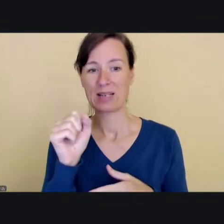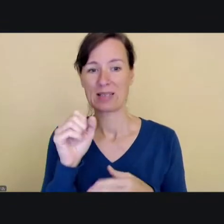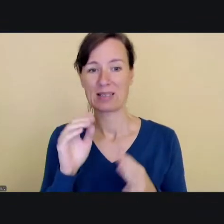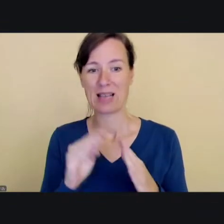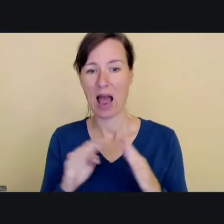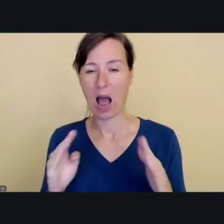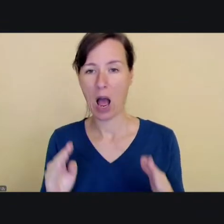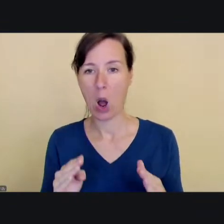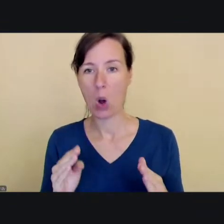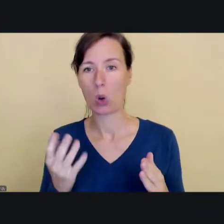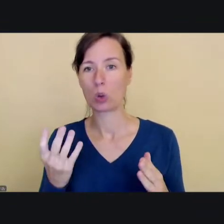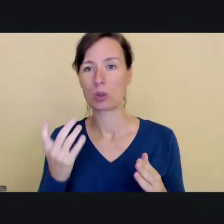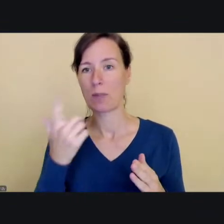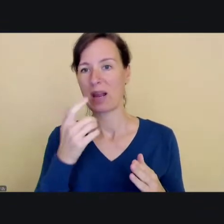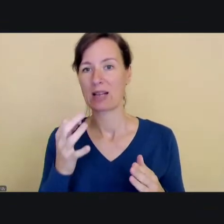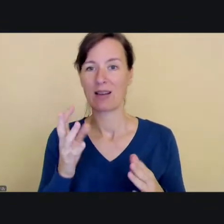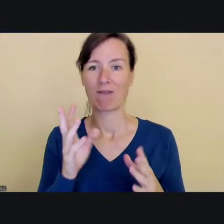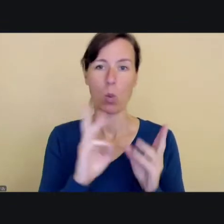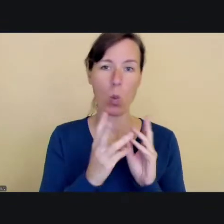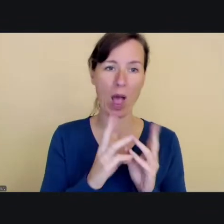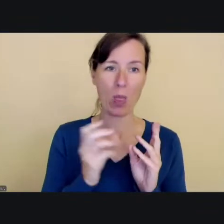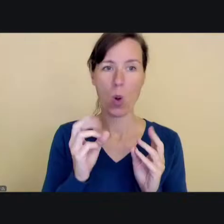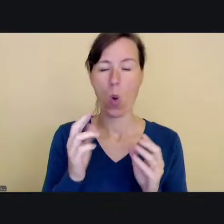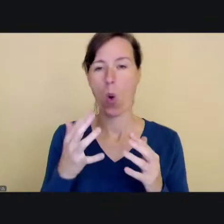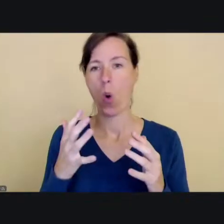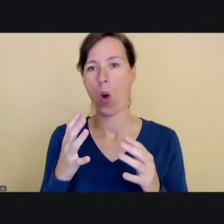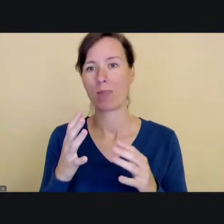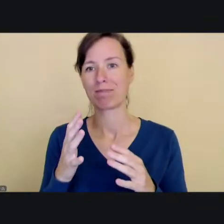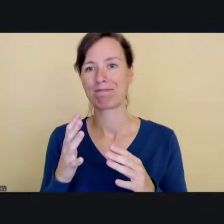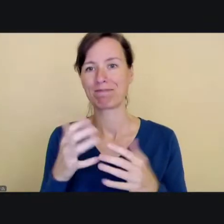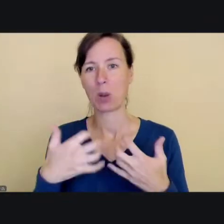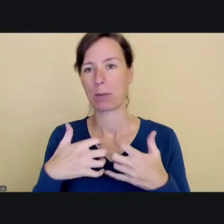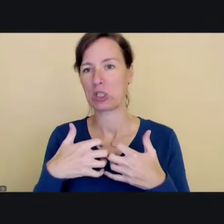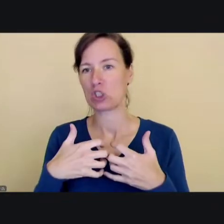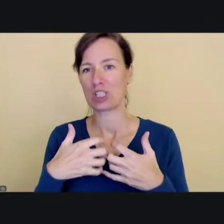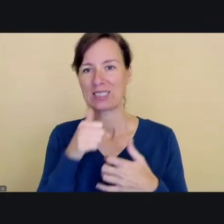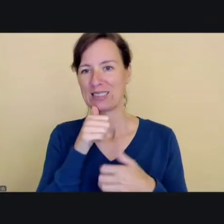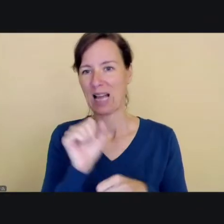or machine malfunctions, have them give us a